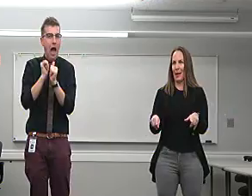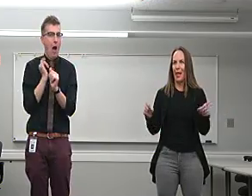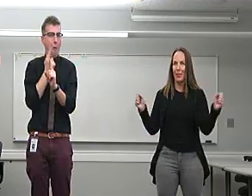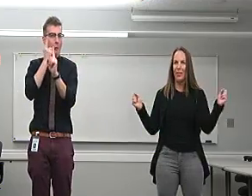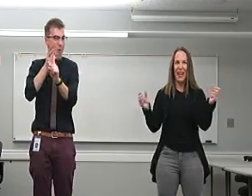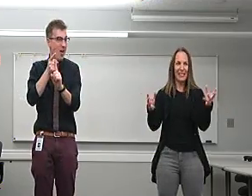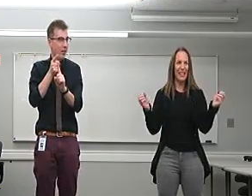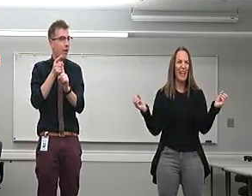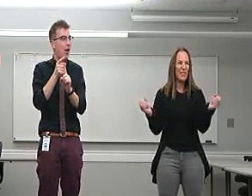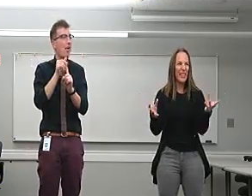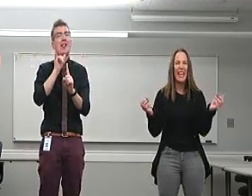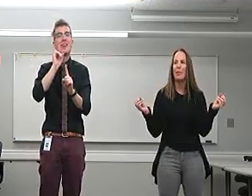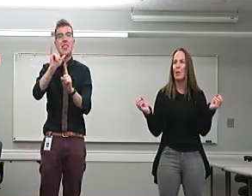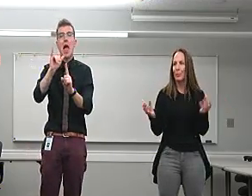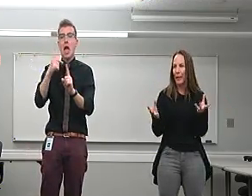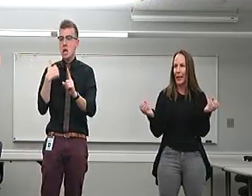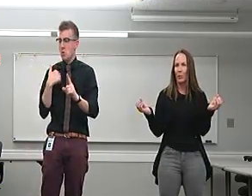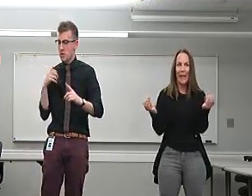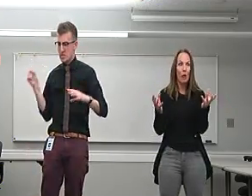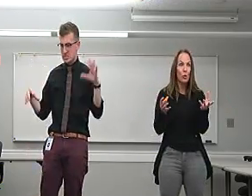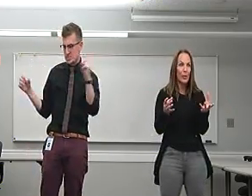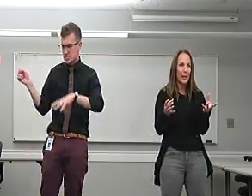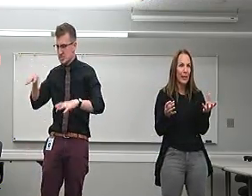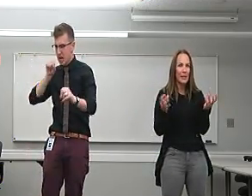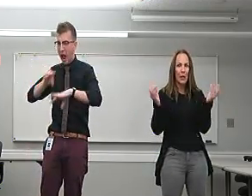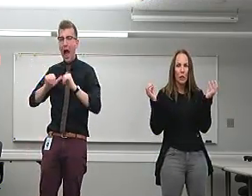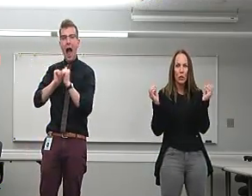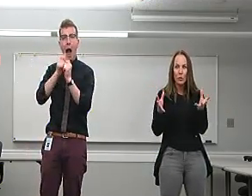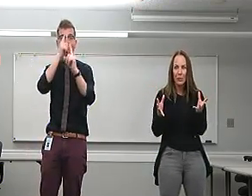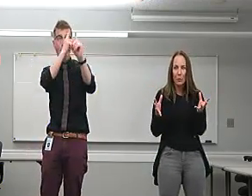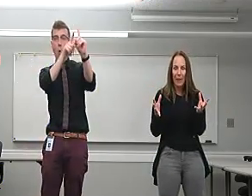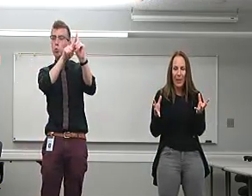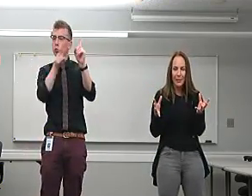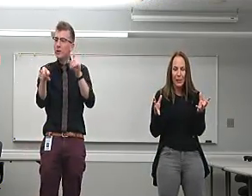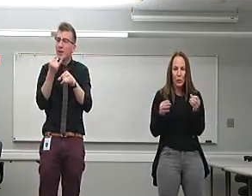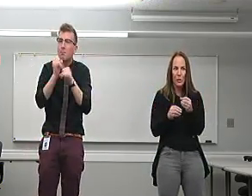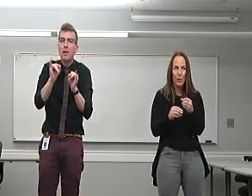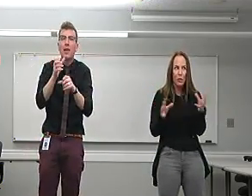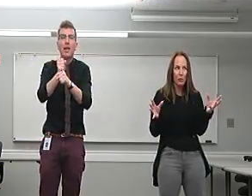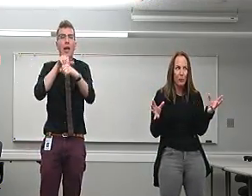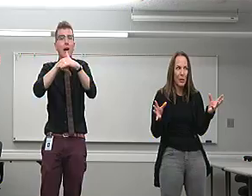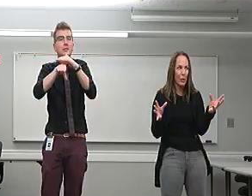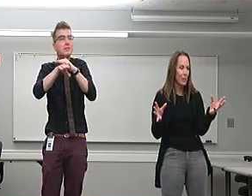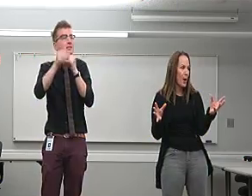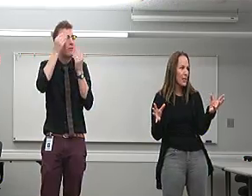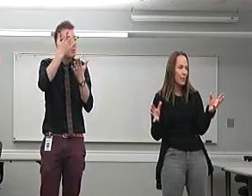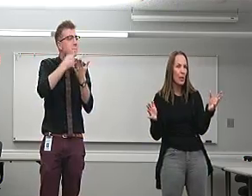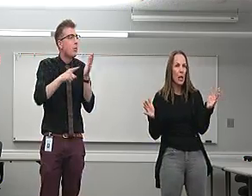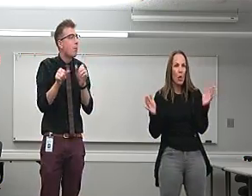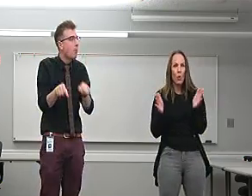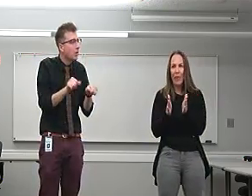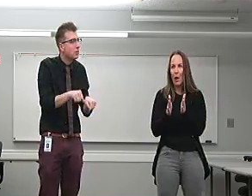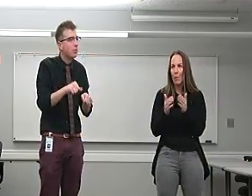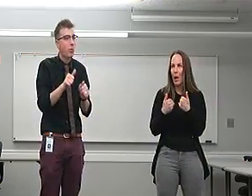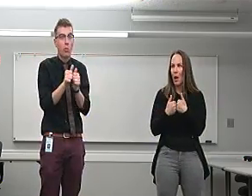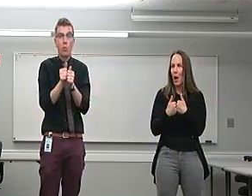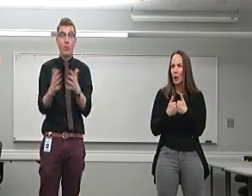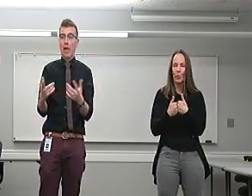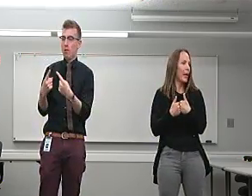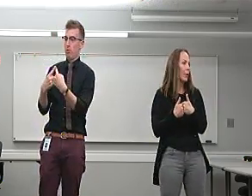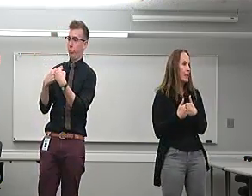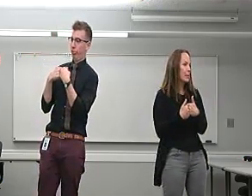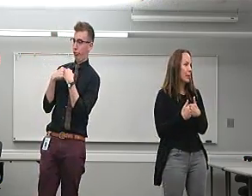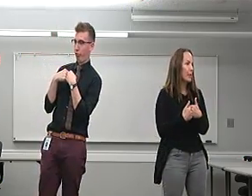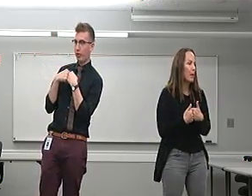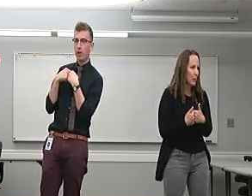kind of the game we played, was how do we get you to have access to as much information as possible without your parents being the